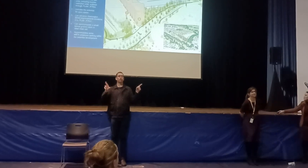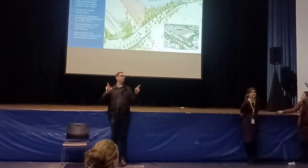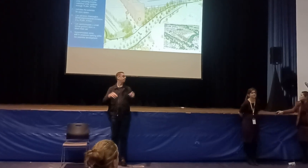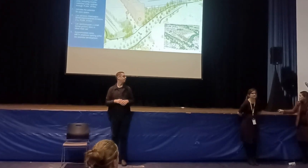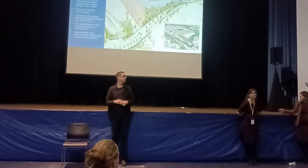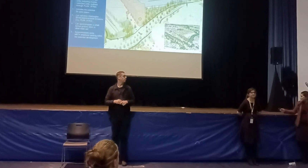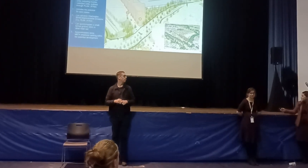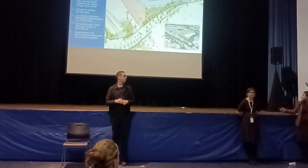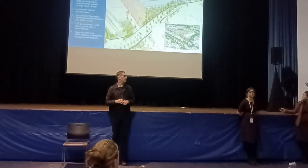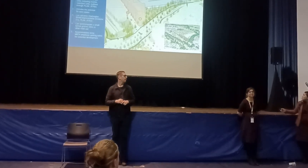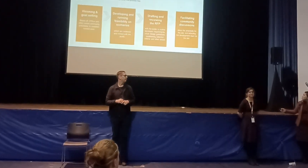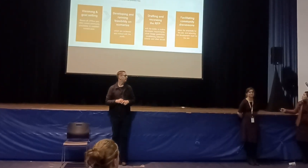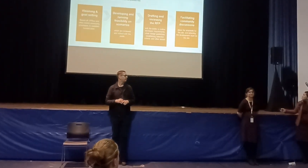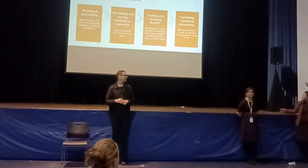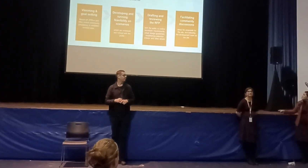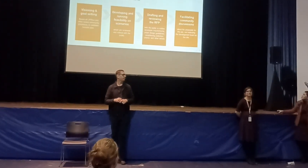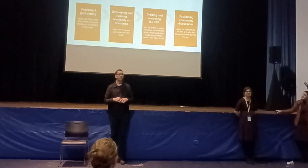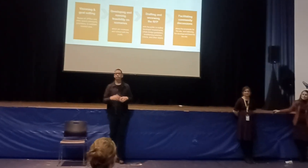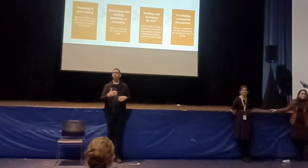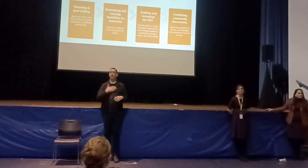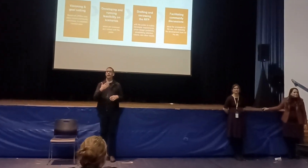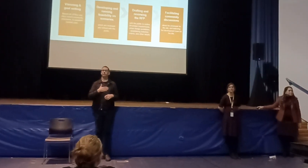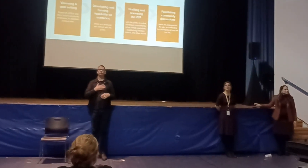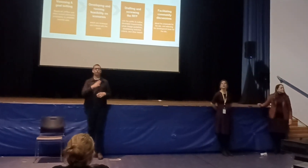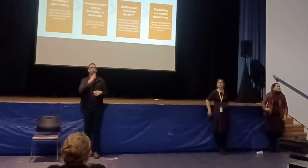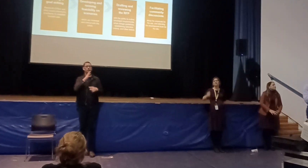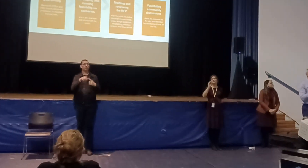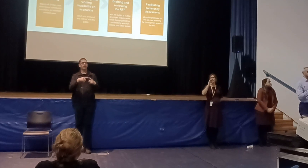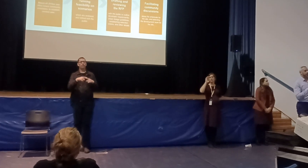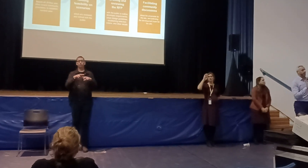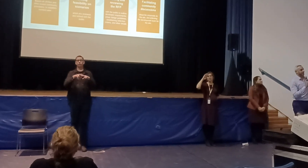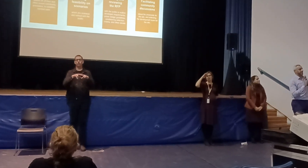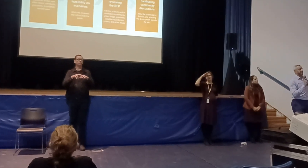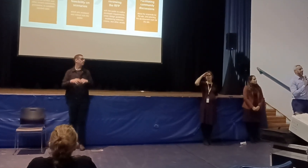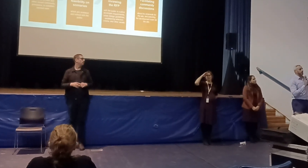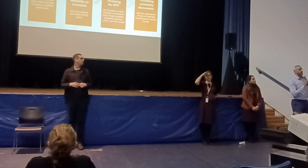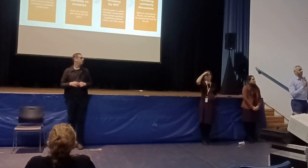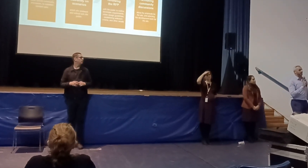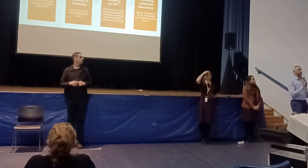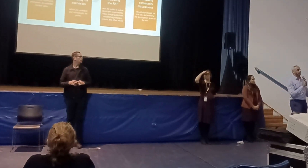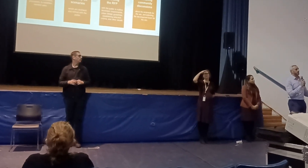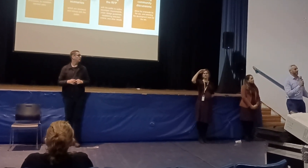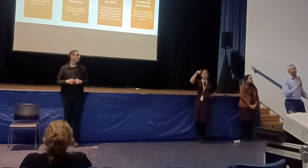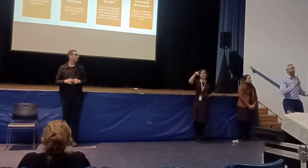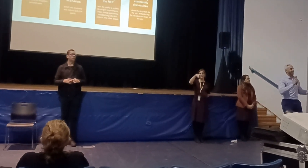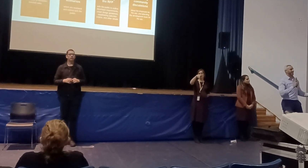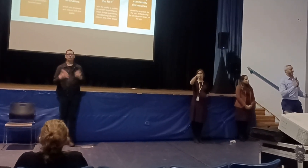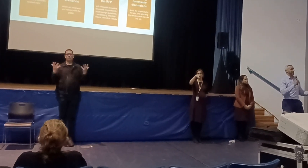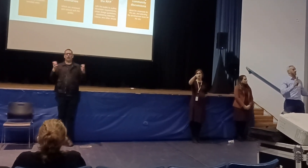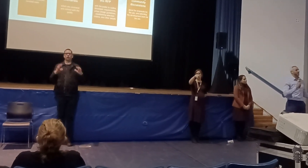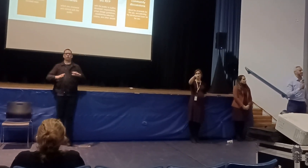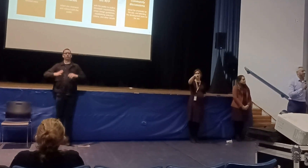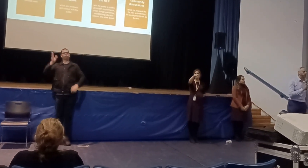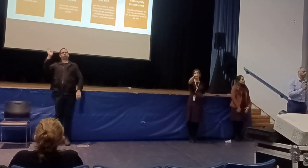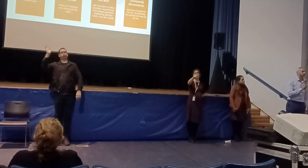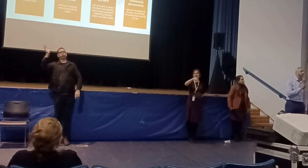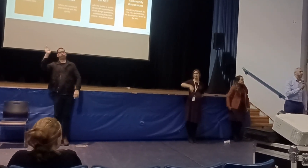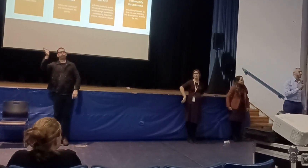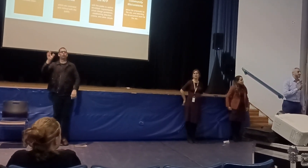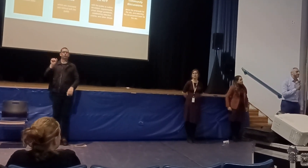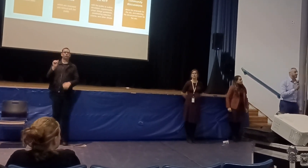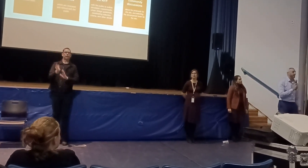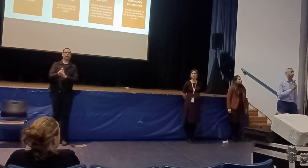Yeah, so I'm happy to talk a little bit about salt and the charm. I will try not to stand up here and give a 20-minute thing about our